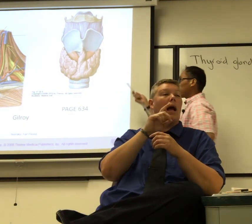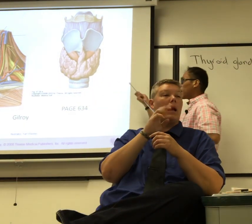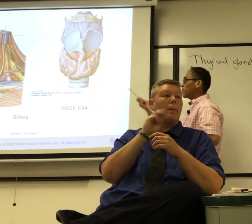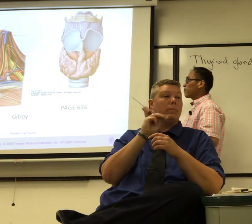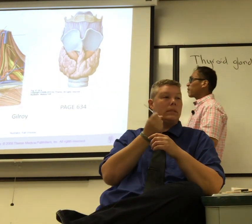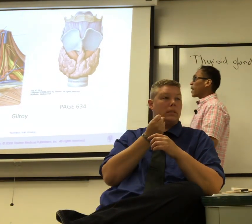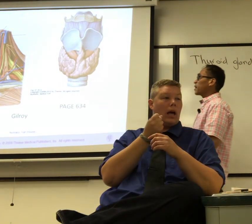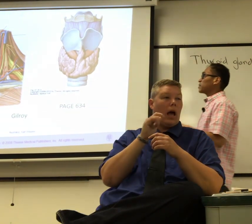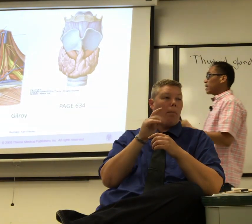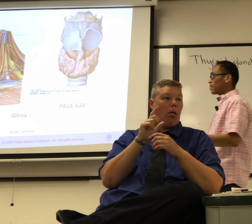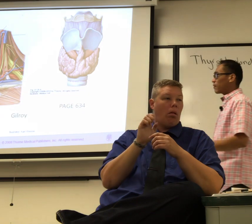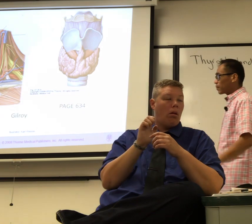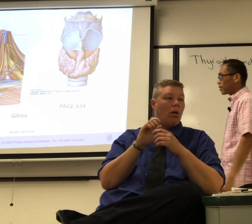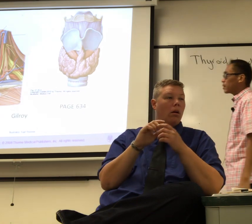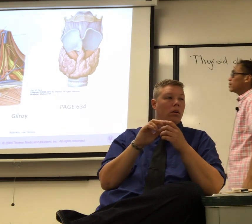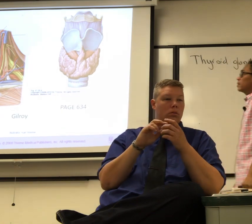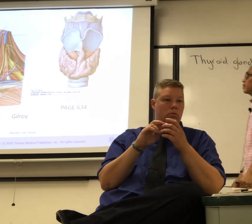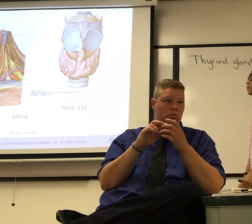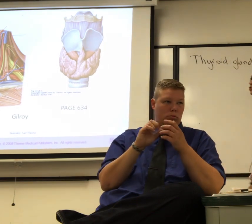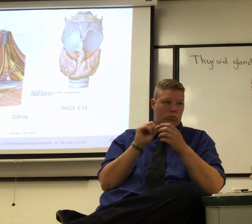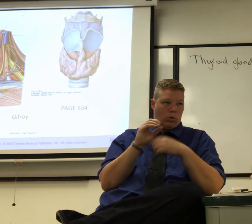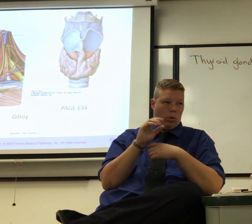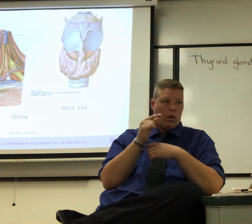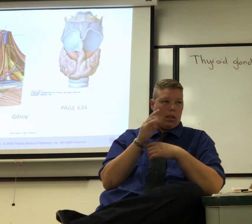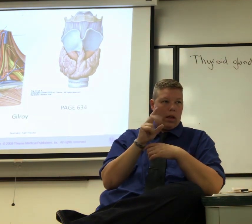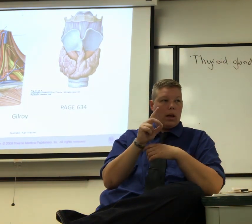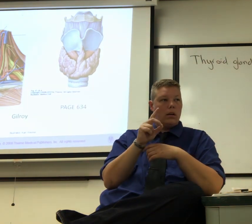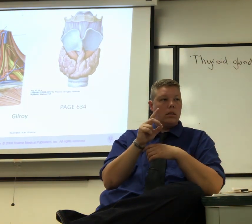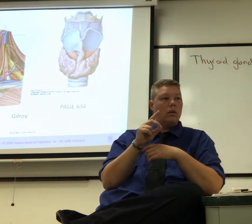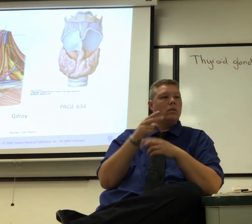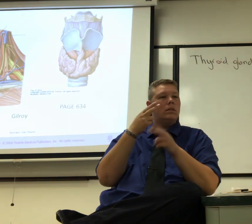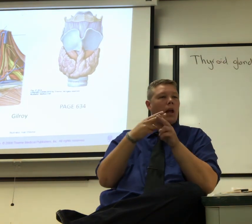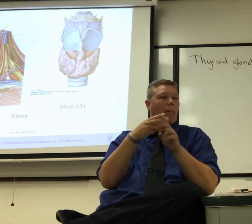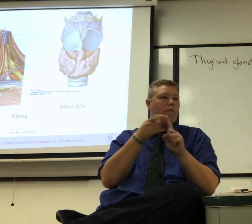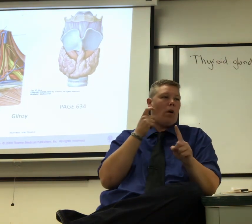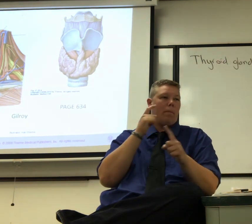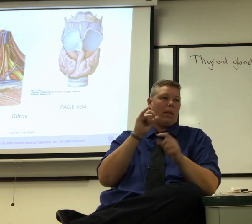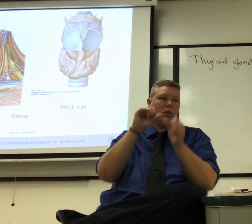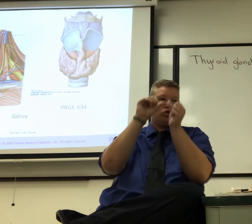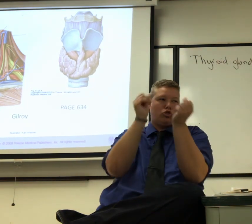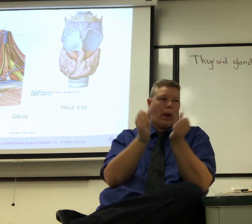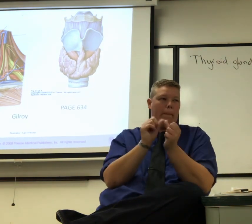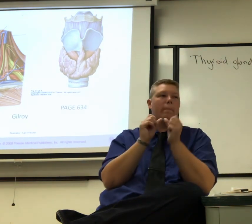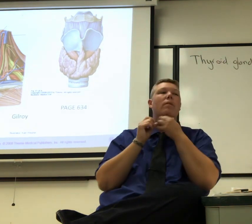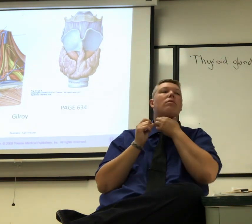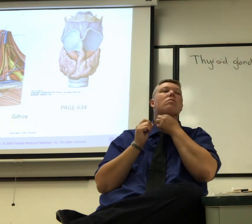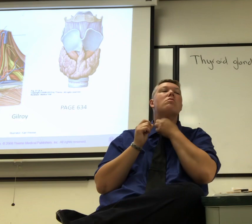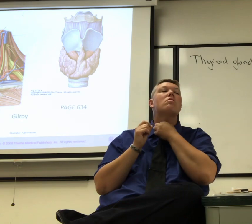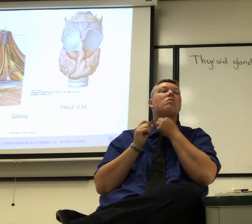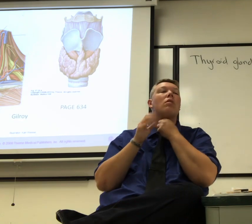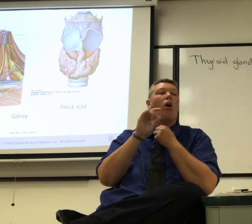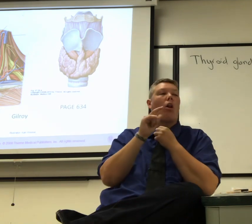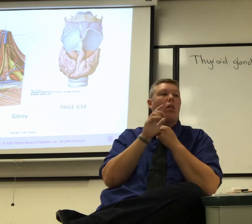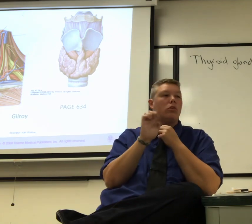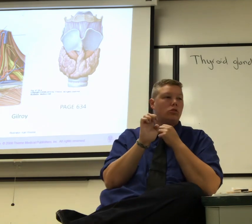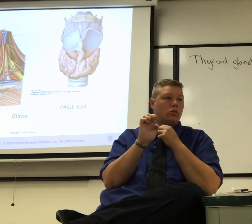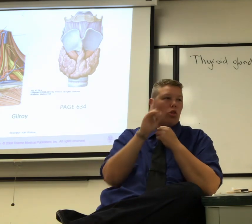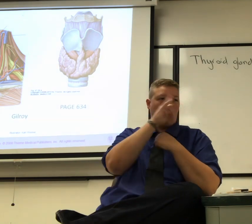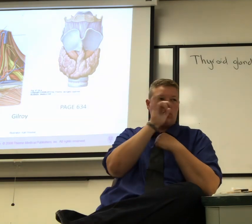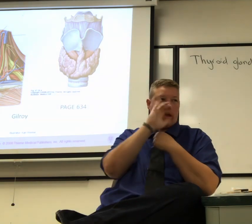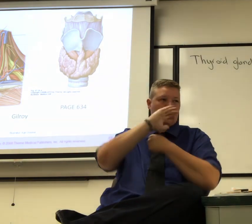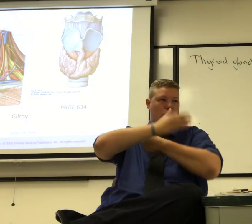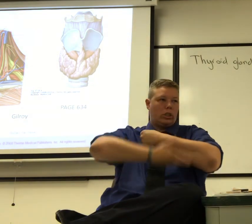there. In men, that's the Adam's apple. So this gland is just inferior to it. So the name of the gland is named after